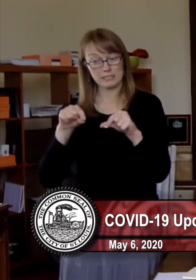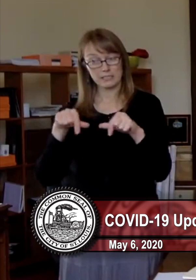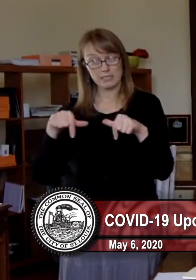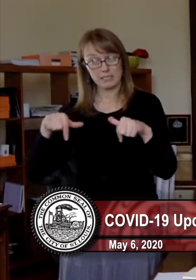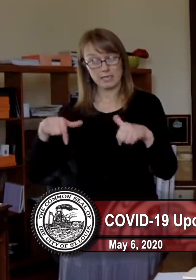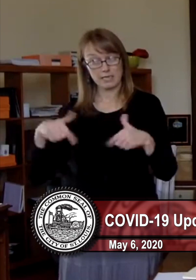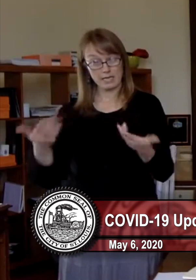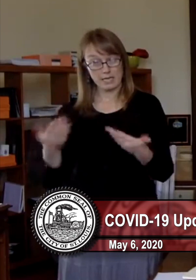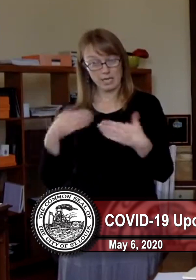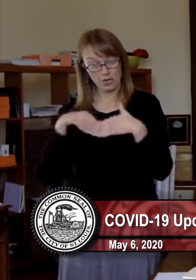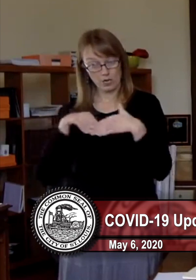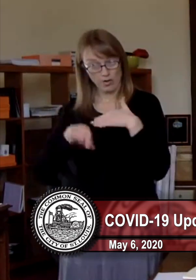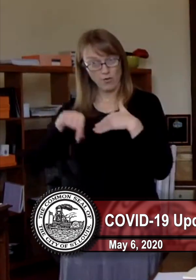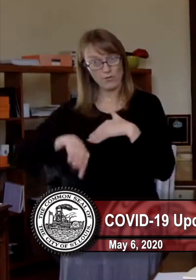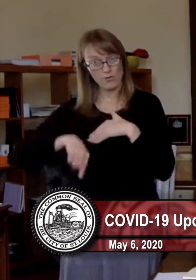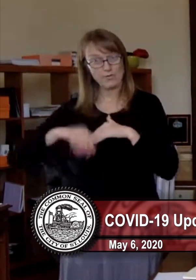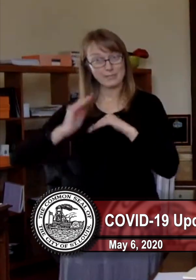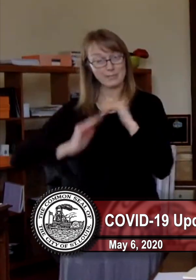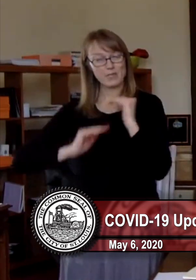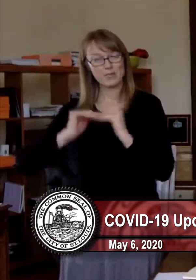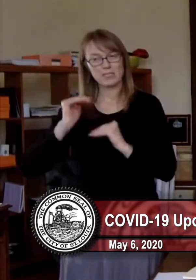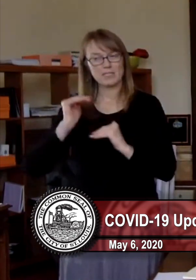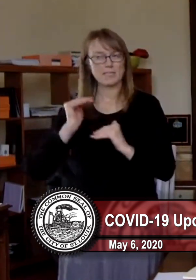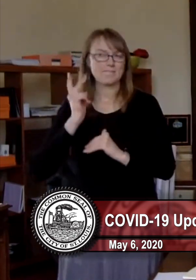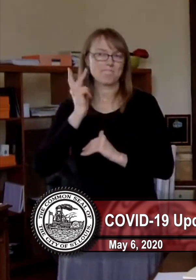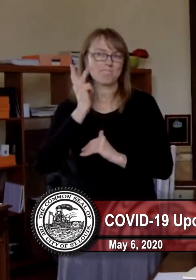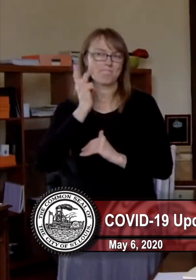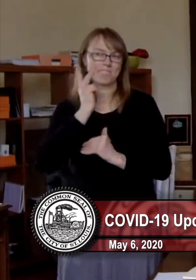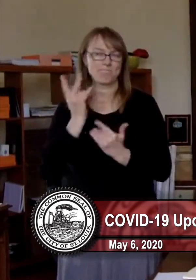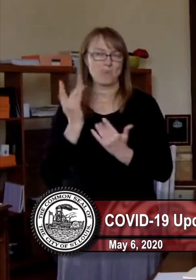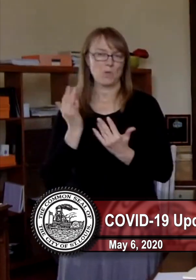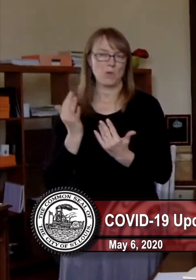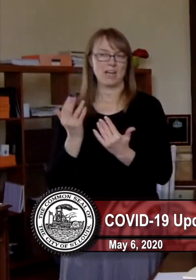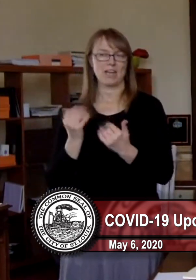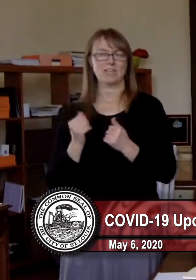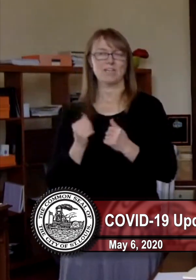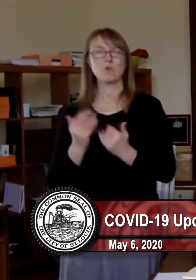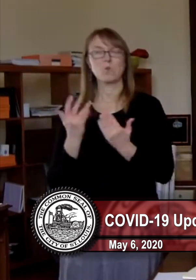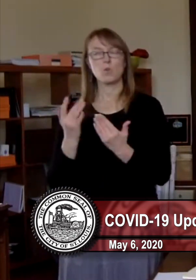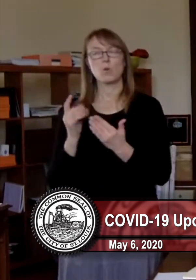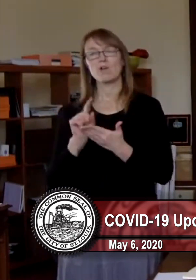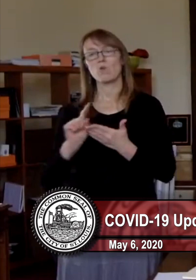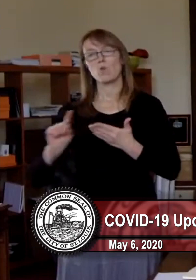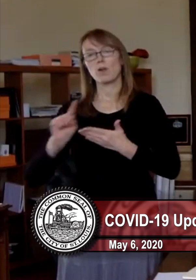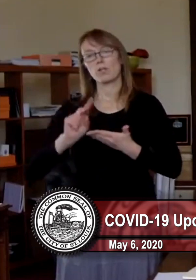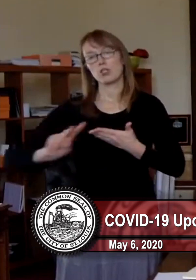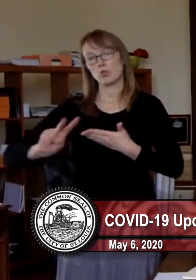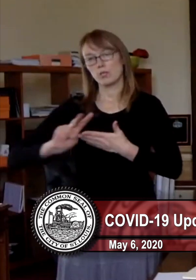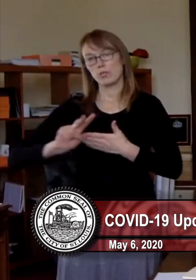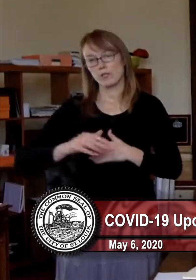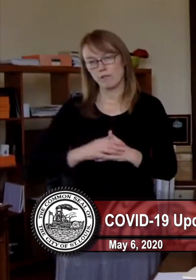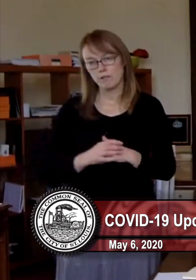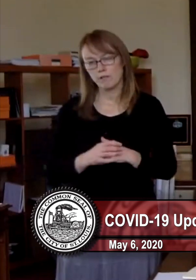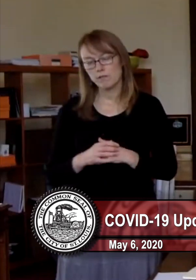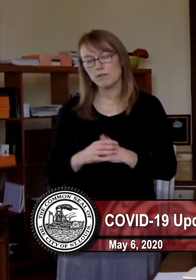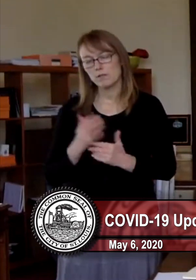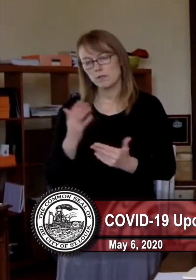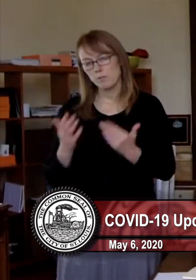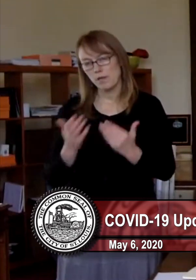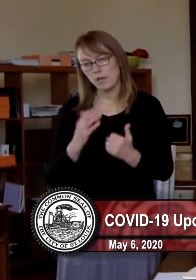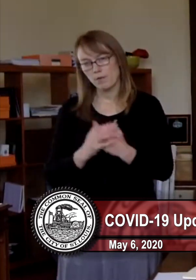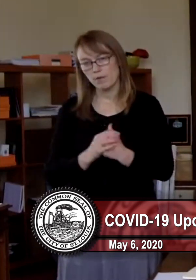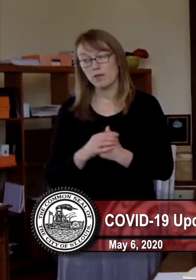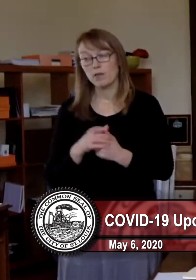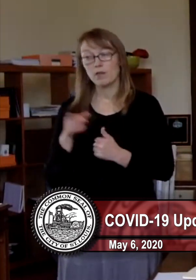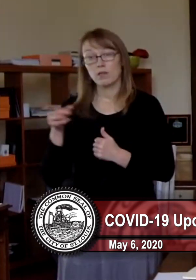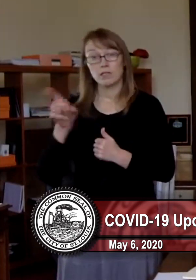wait another week or two before we do that, because what happens once we open the DMV office, that is